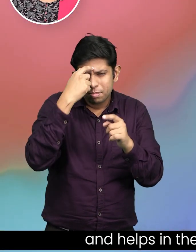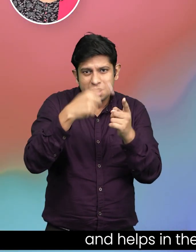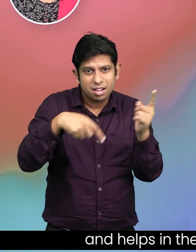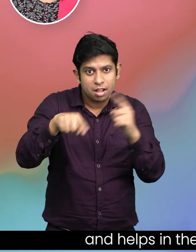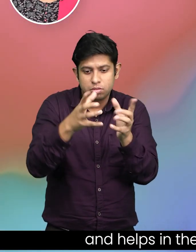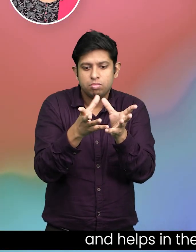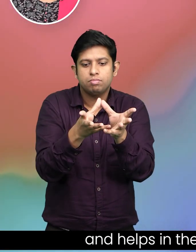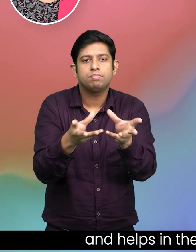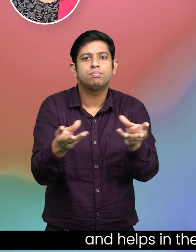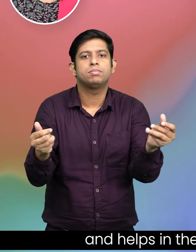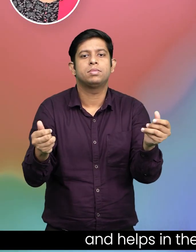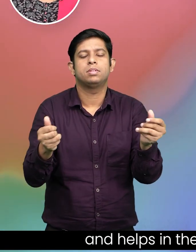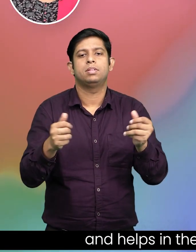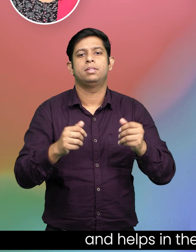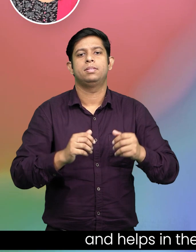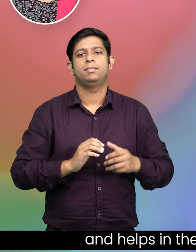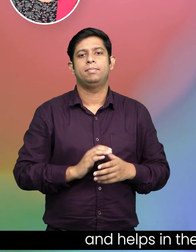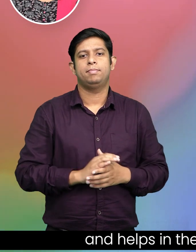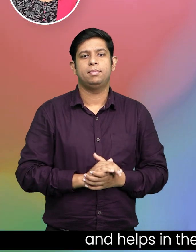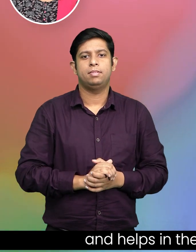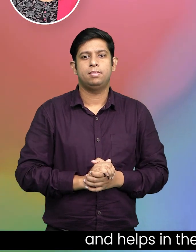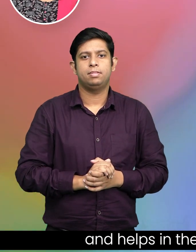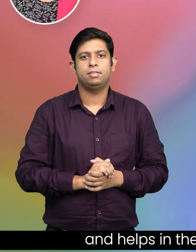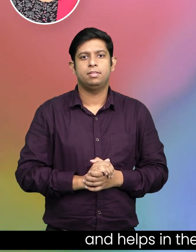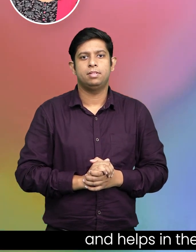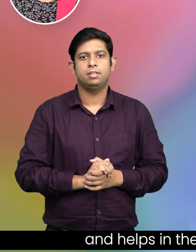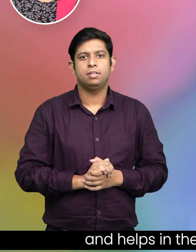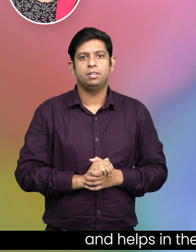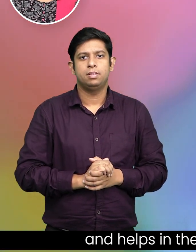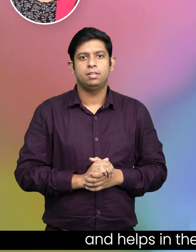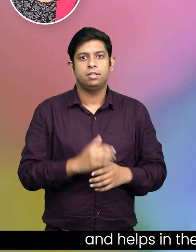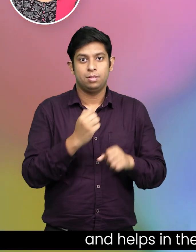damaged parts of a plant.